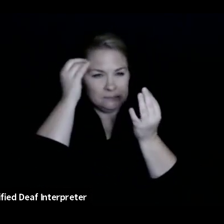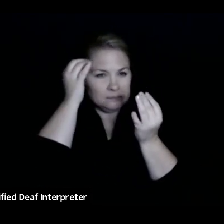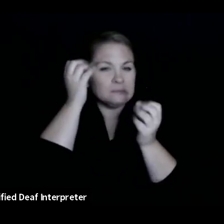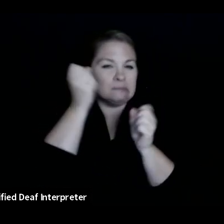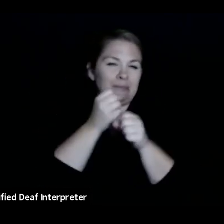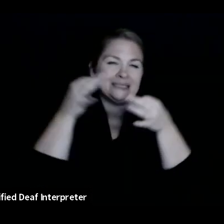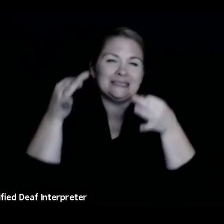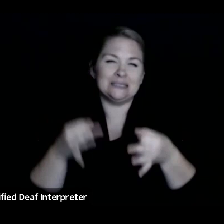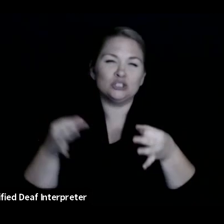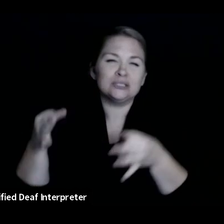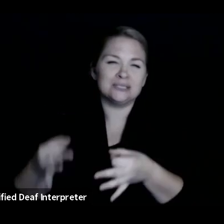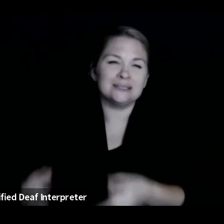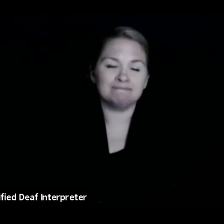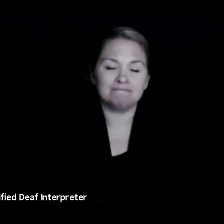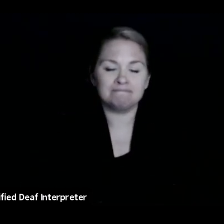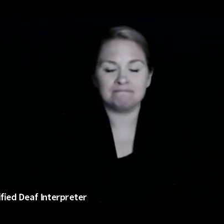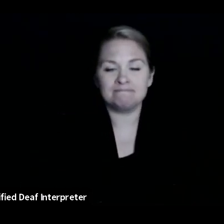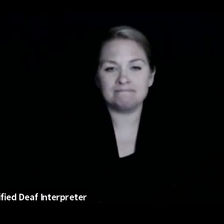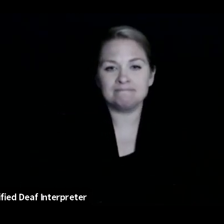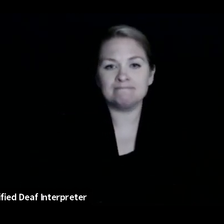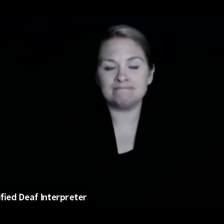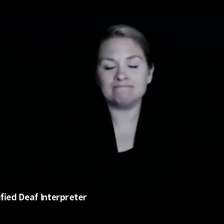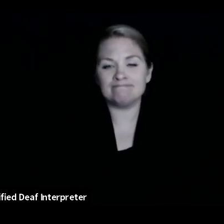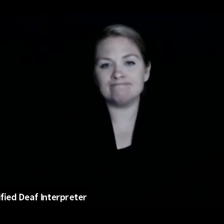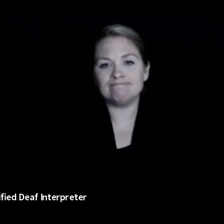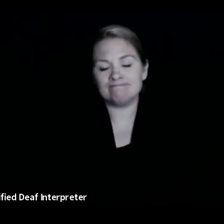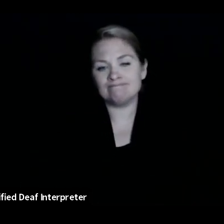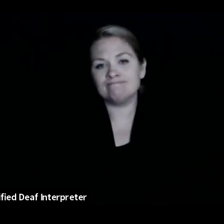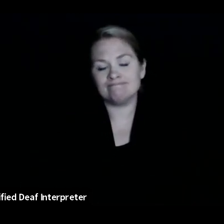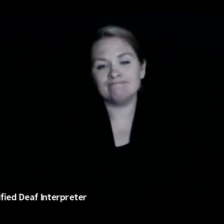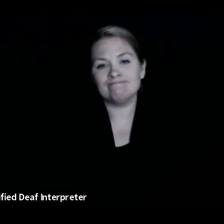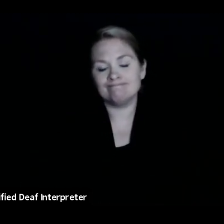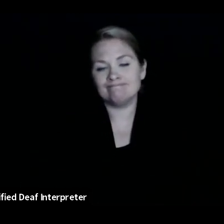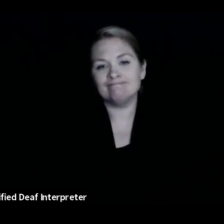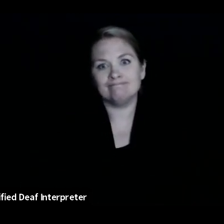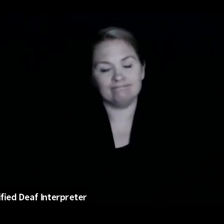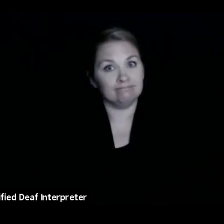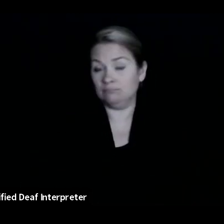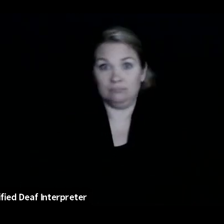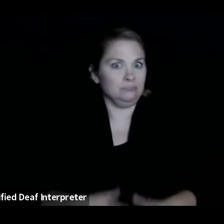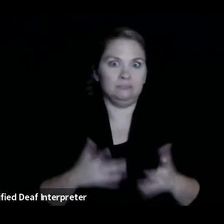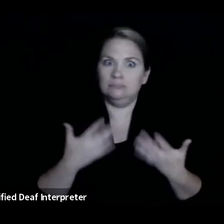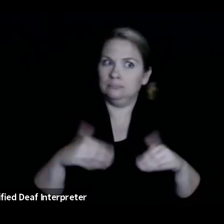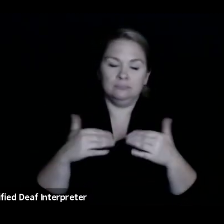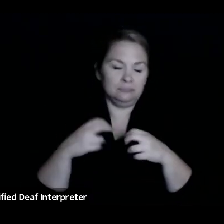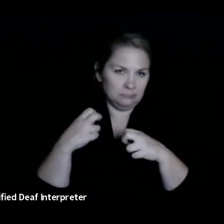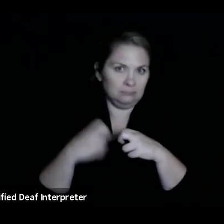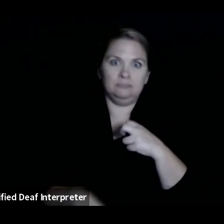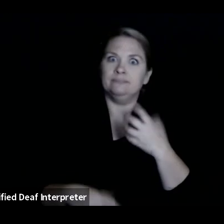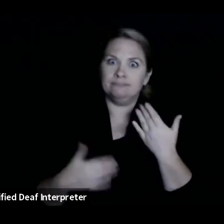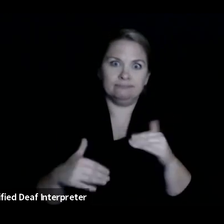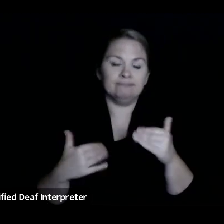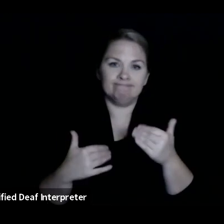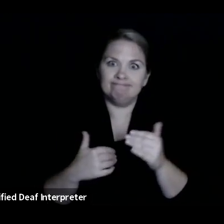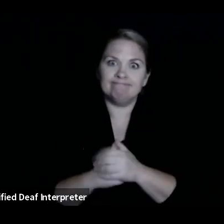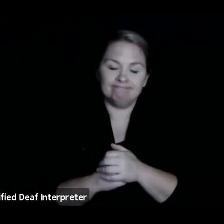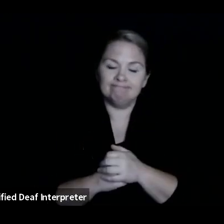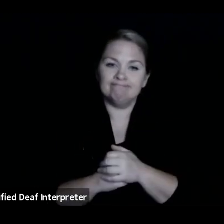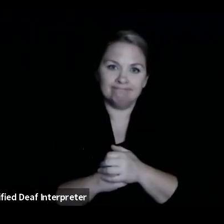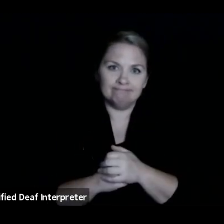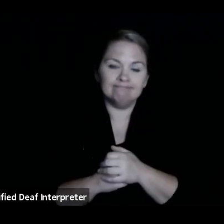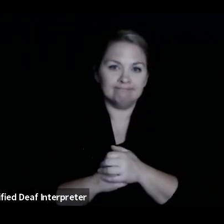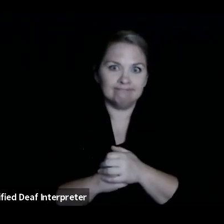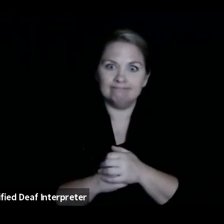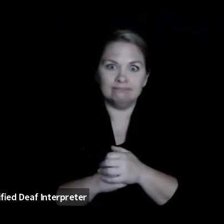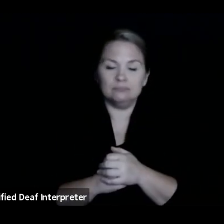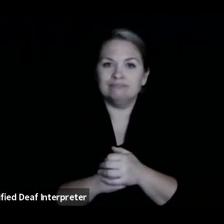really, it's just challenging to make decisions in a situation like this. Thanks very